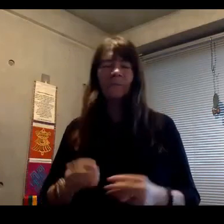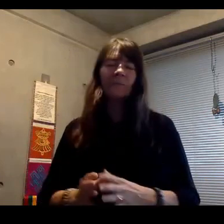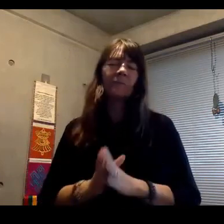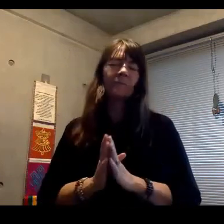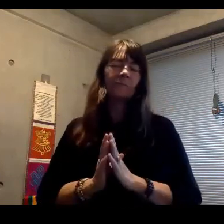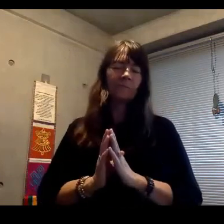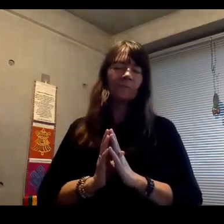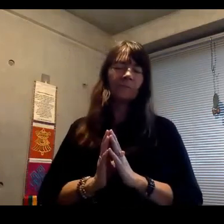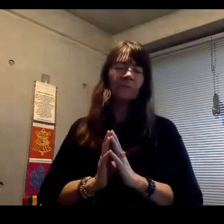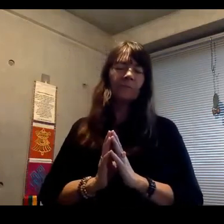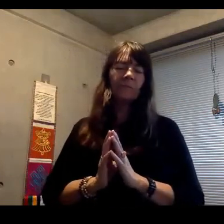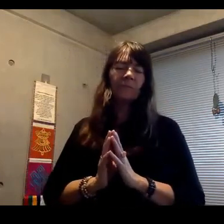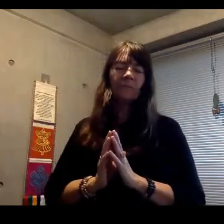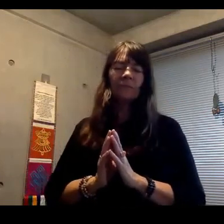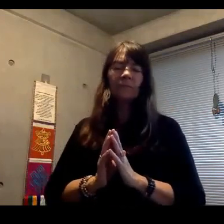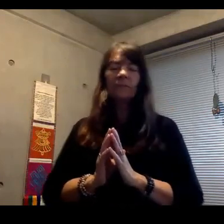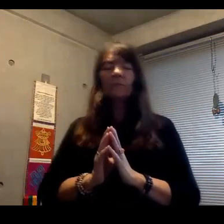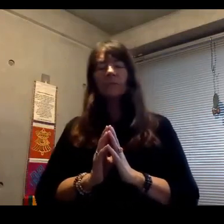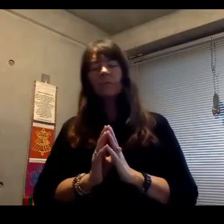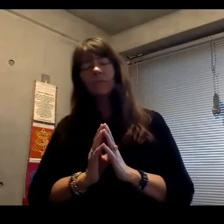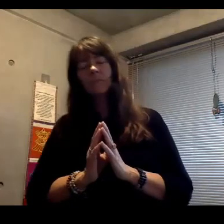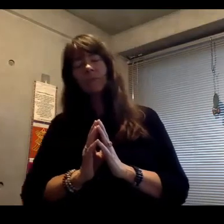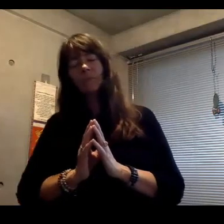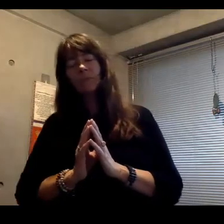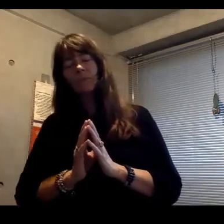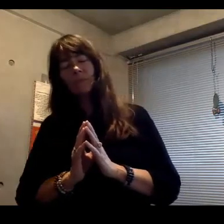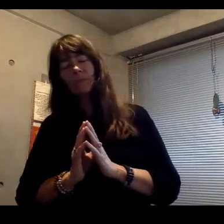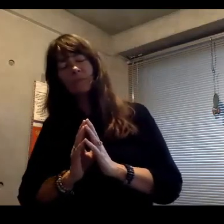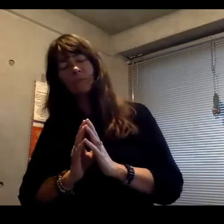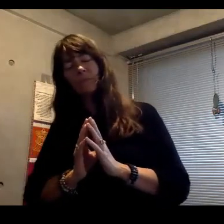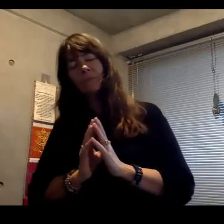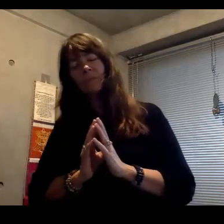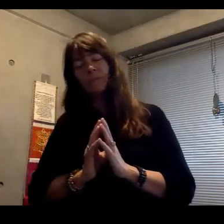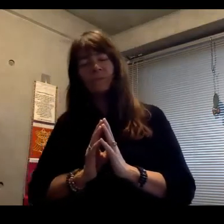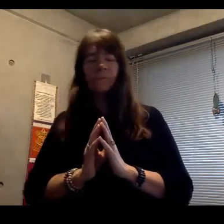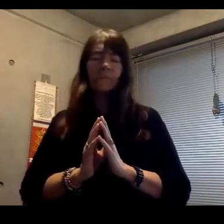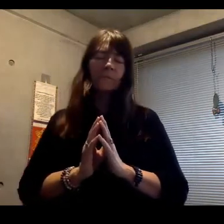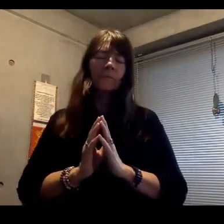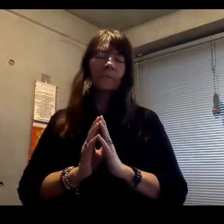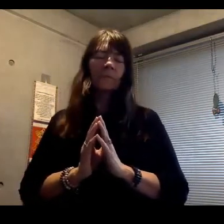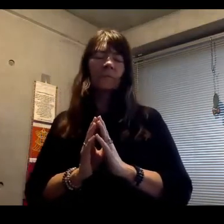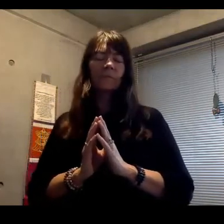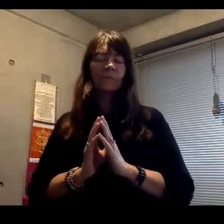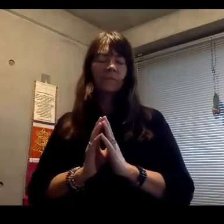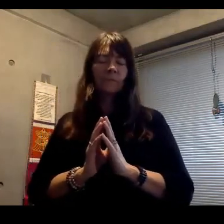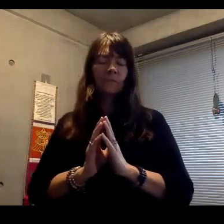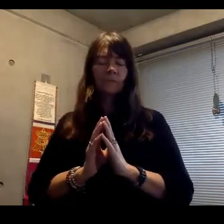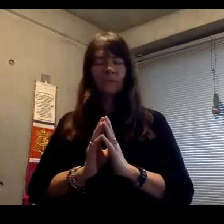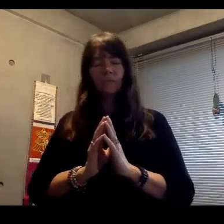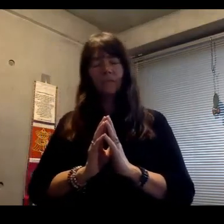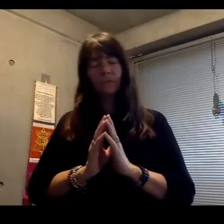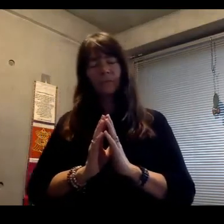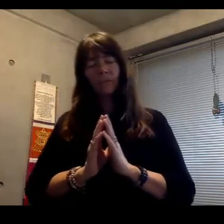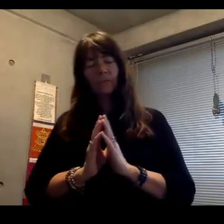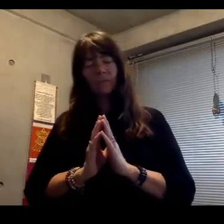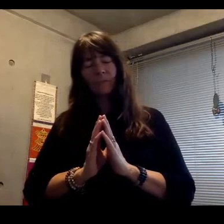No, that's true. When you think about it in the grander scheme of history, that's true. I was just, I